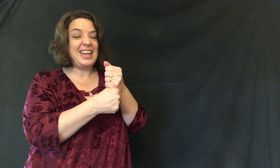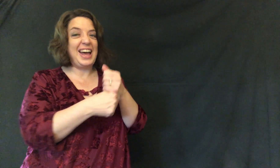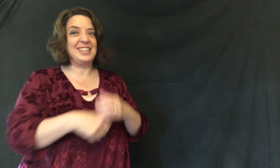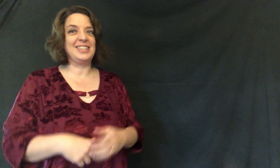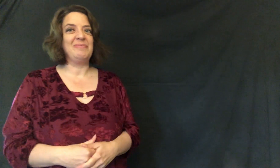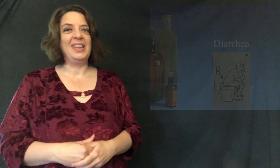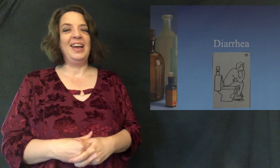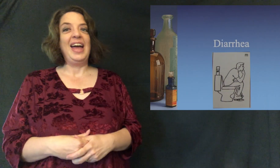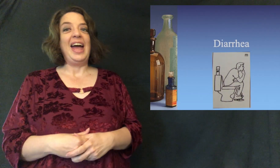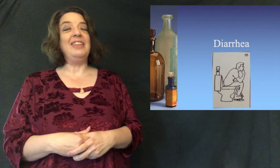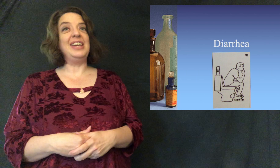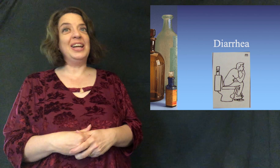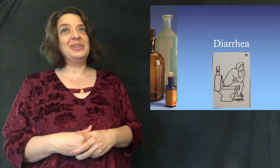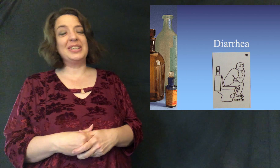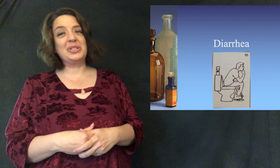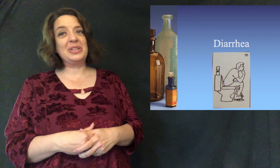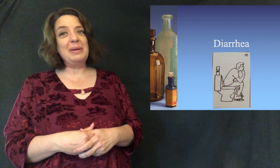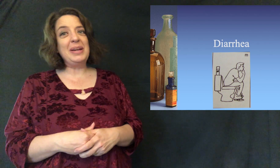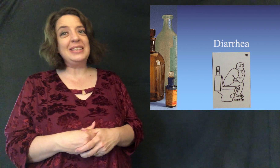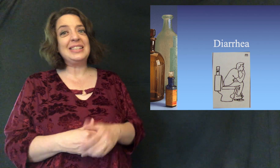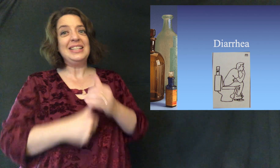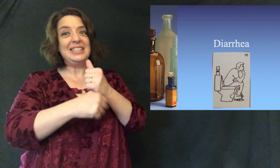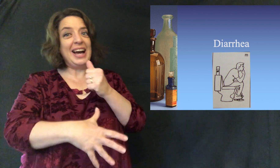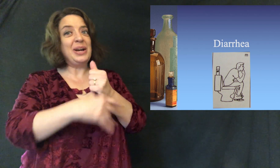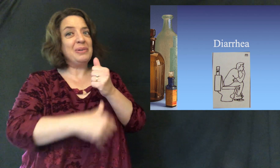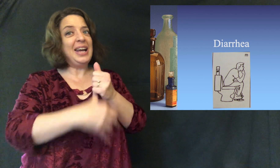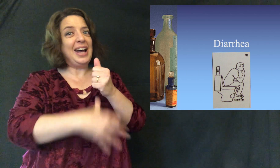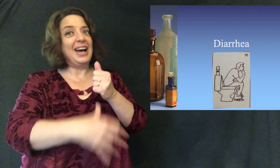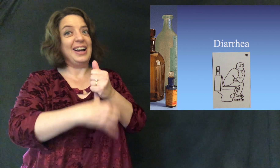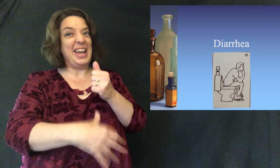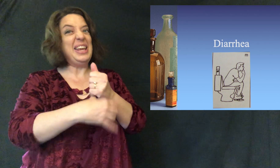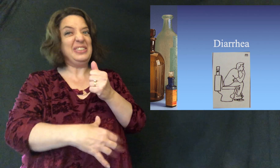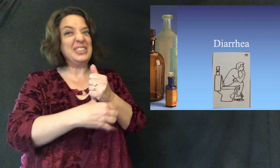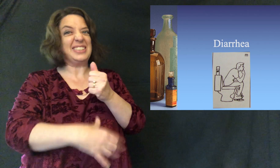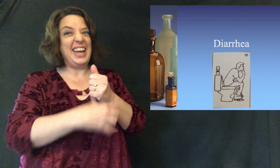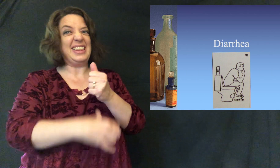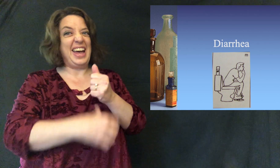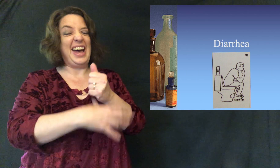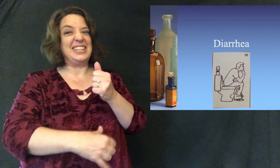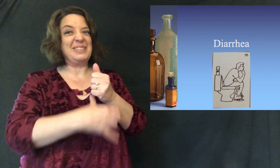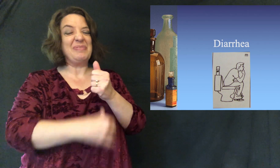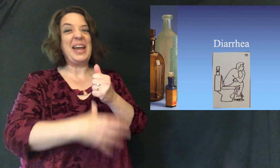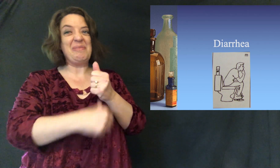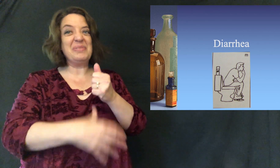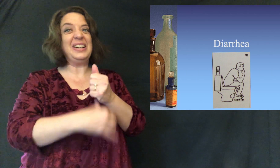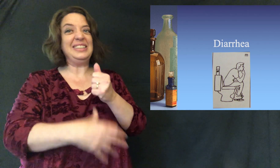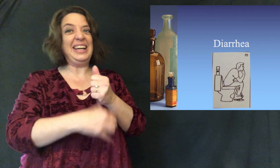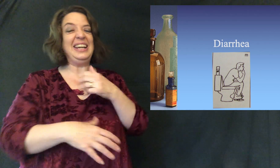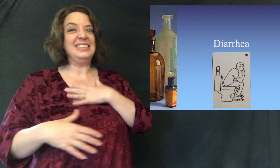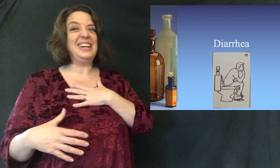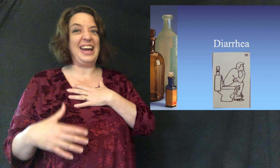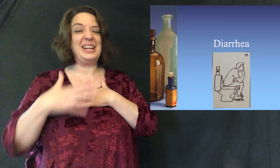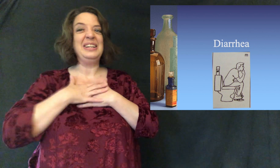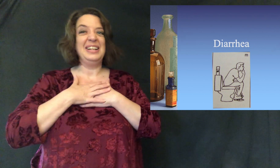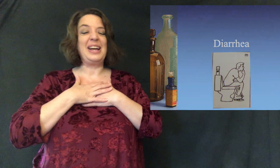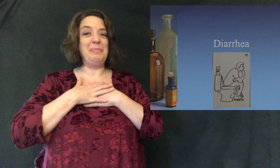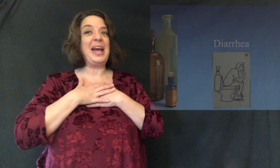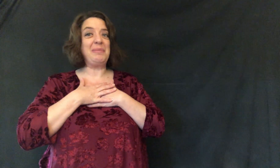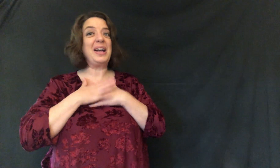that. And the other extreme is diarrhea, and it looks like that. And I'm really like coming out of my